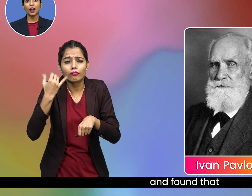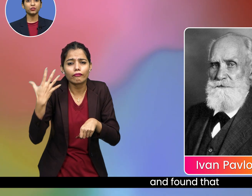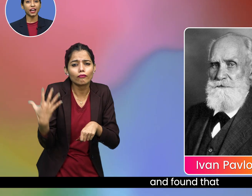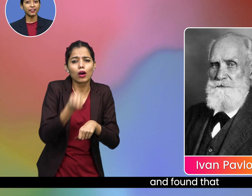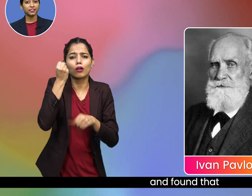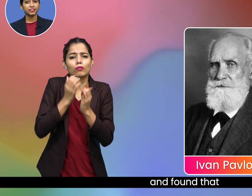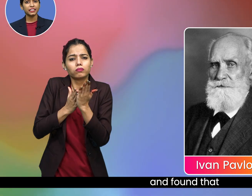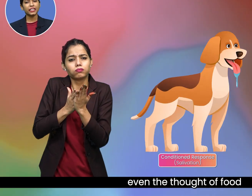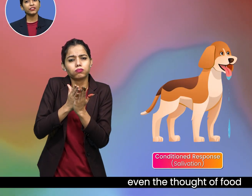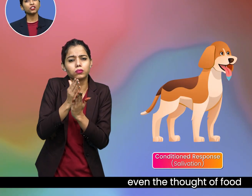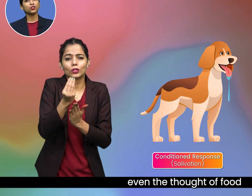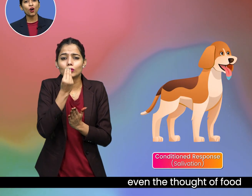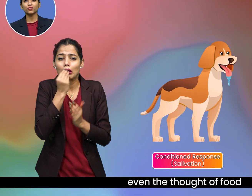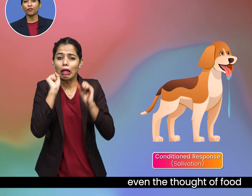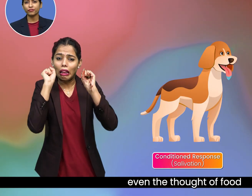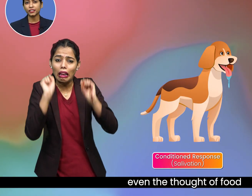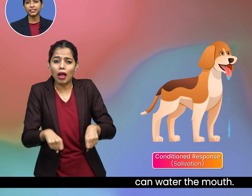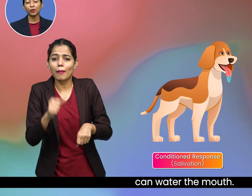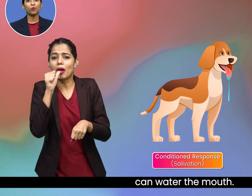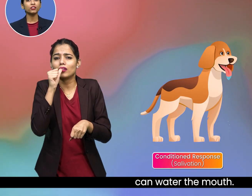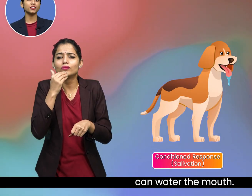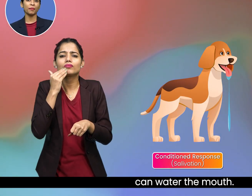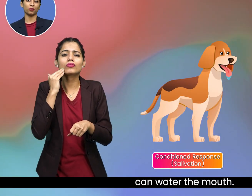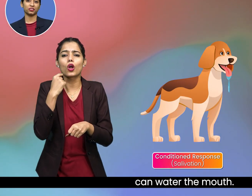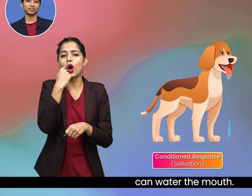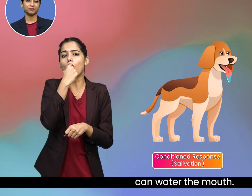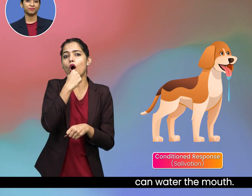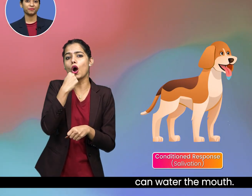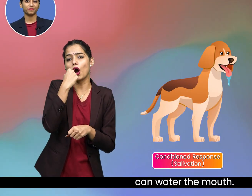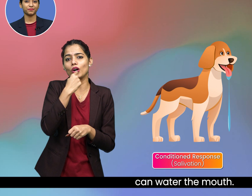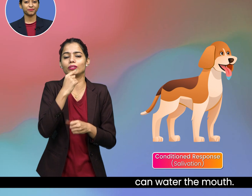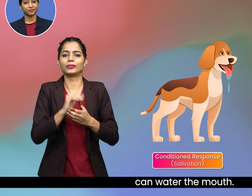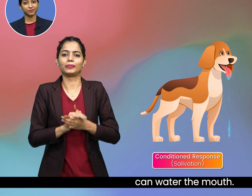and found that even the thought of food can water the mouth.